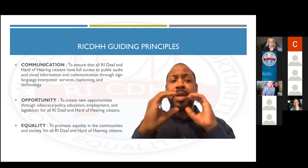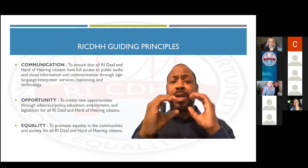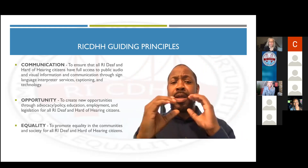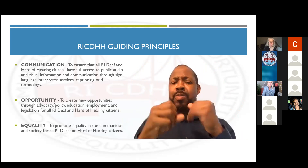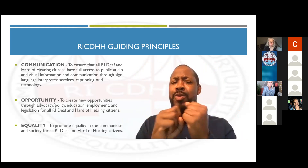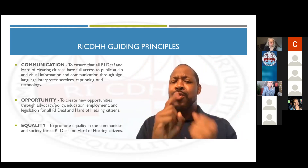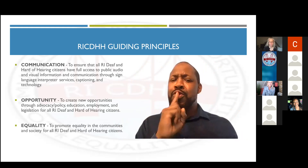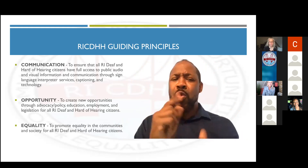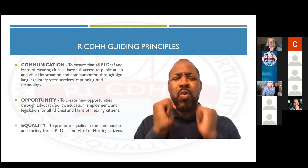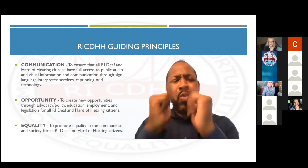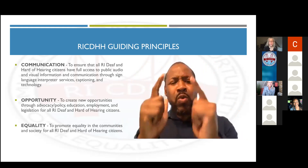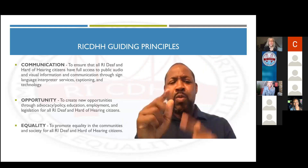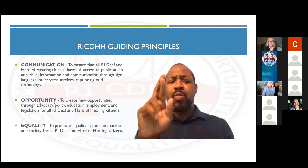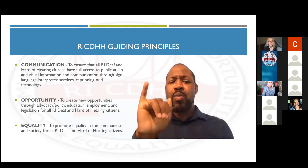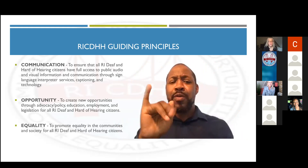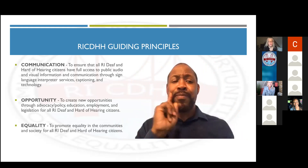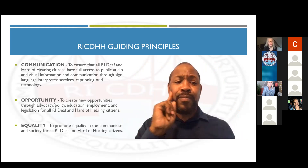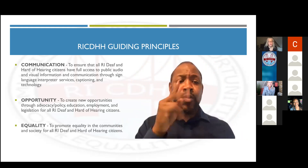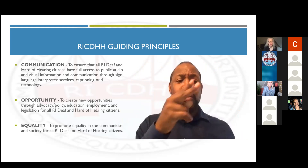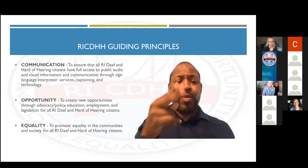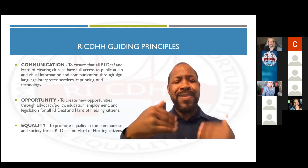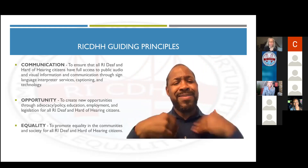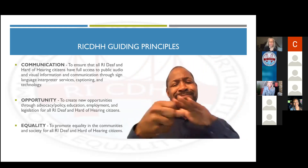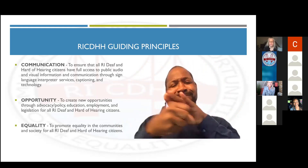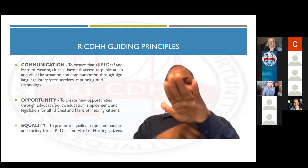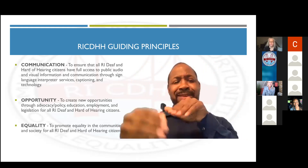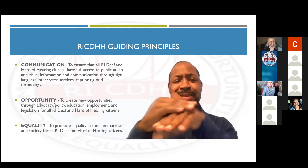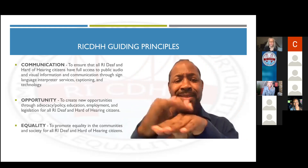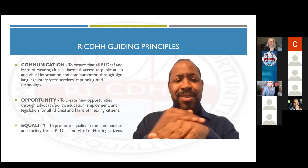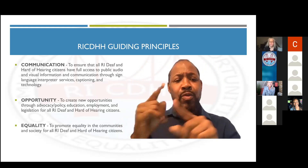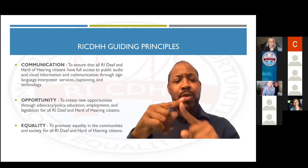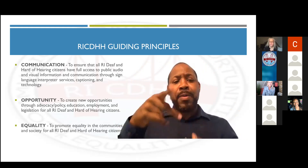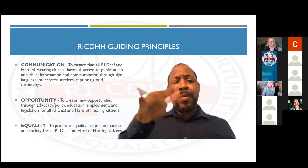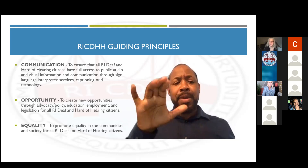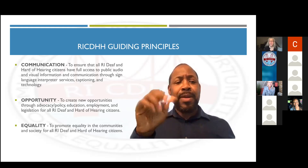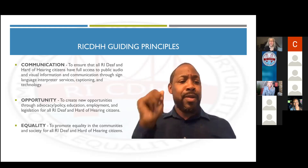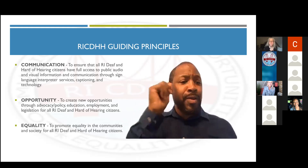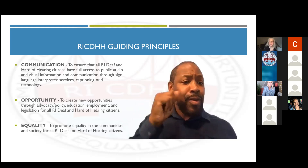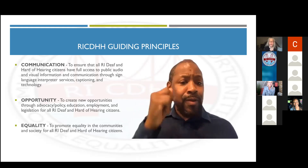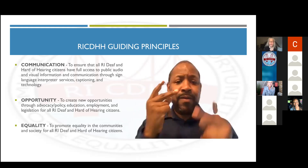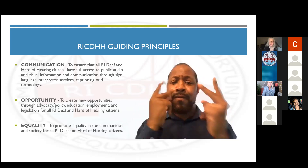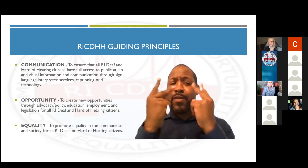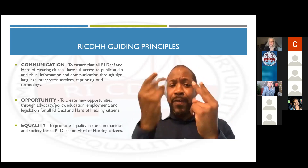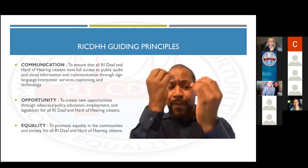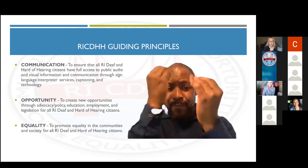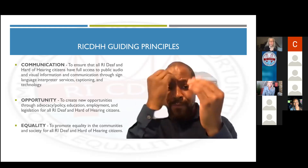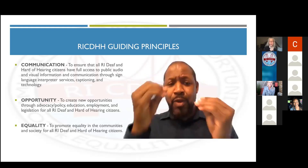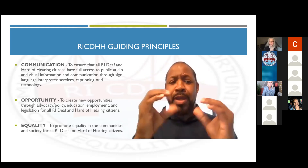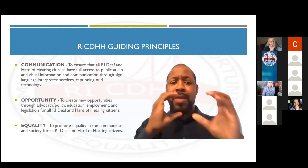opportunity, and equality. Communication is to ensure that all of Rhode Island deaf and hard of hearing citizens have full access to public audio and